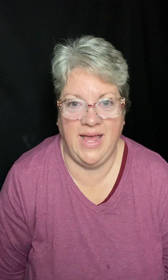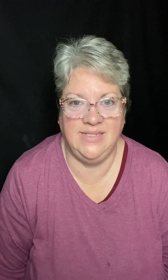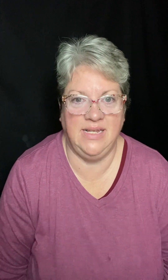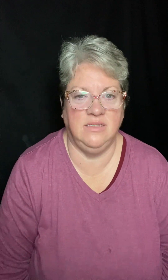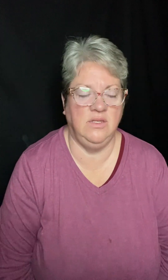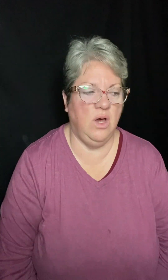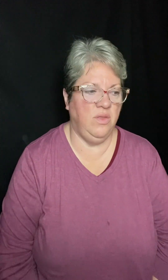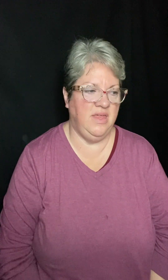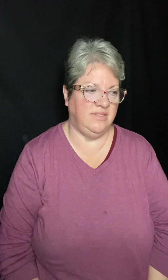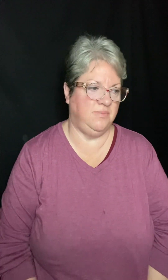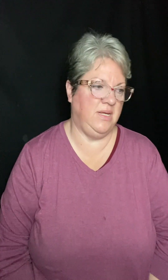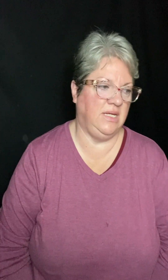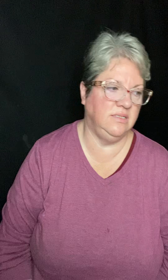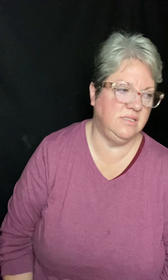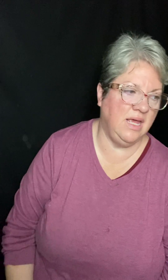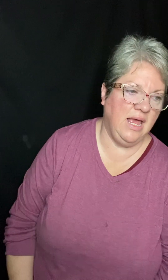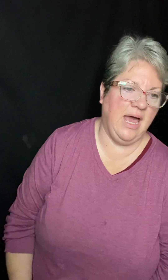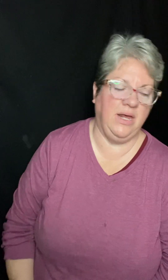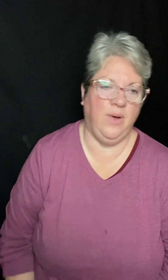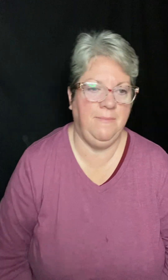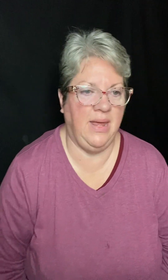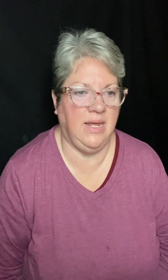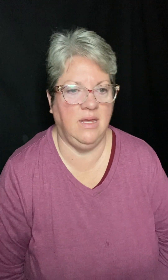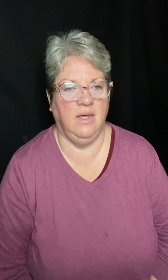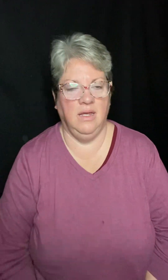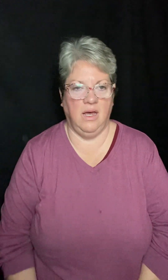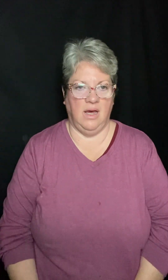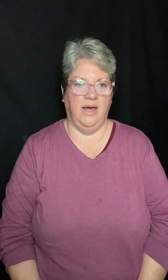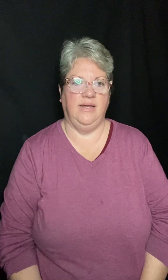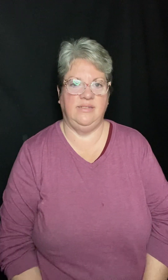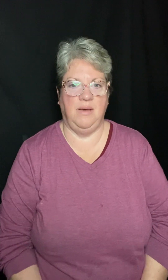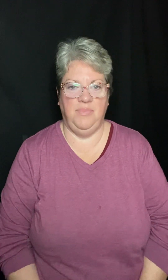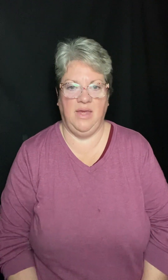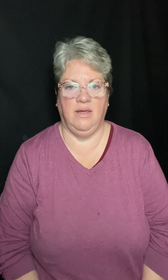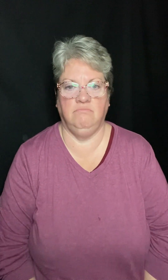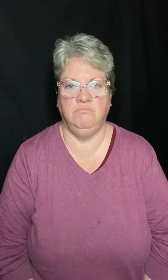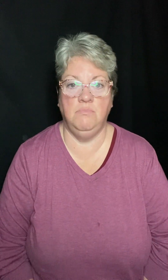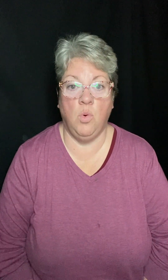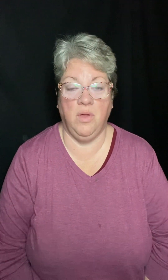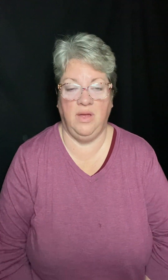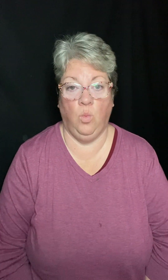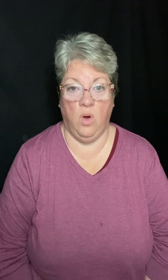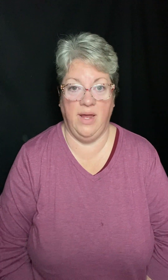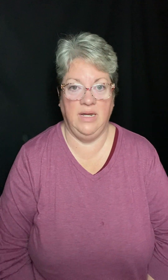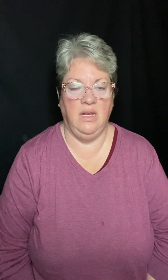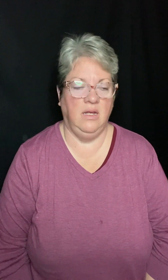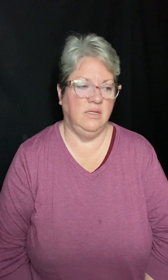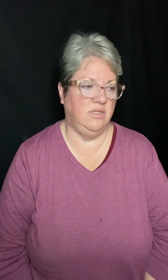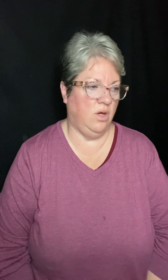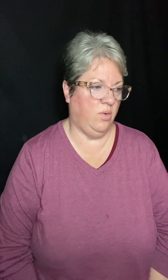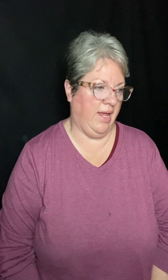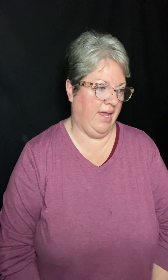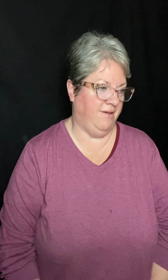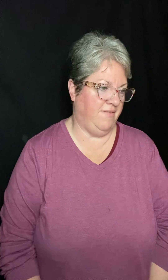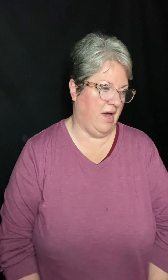pluralizing. So this means, how do I make something more than one? So if